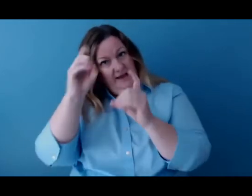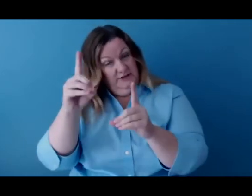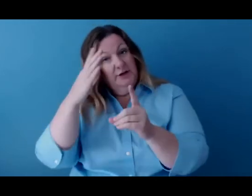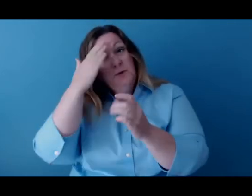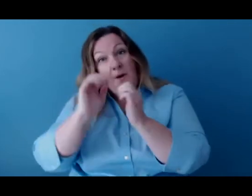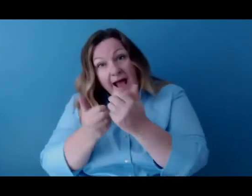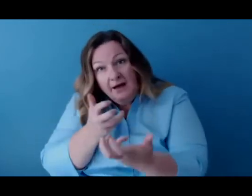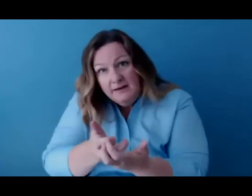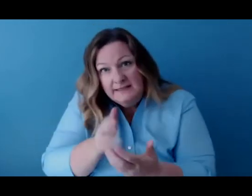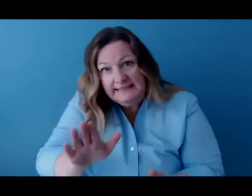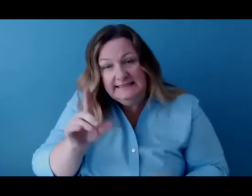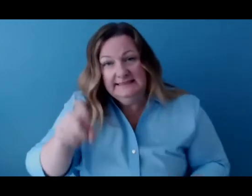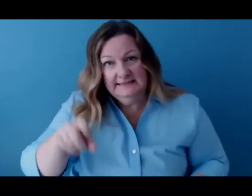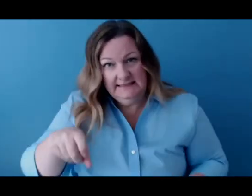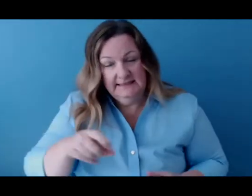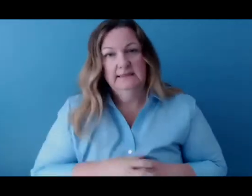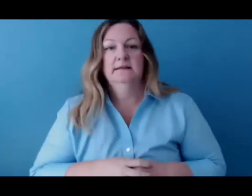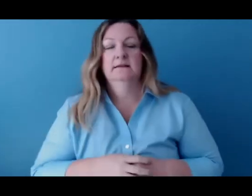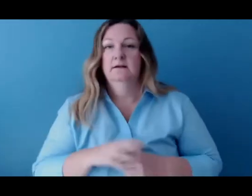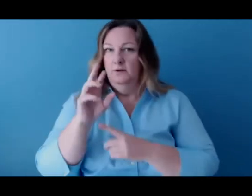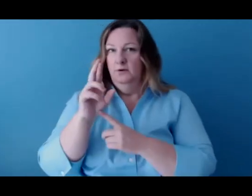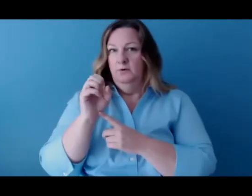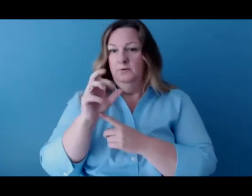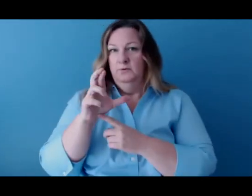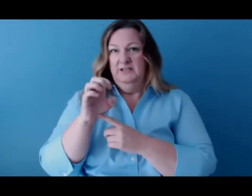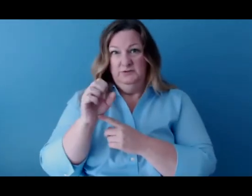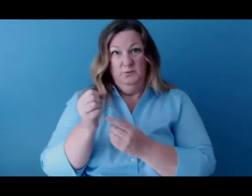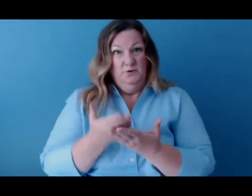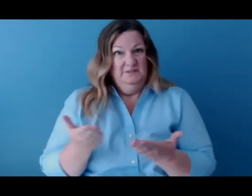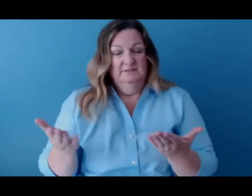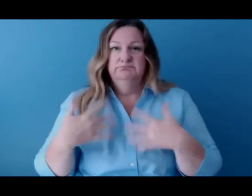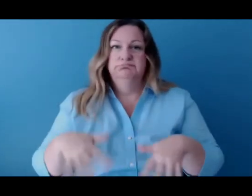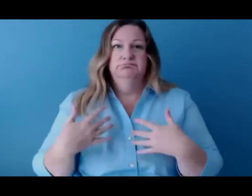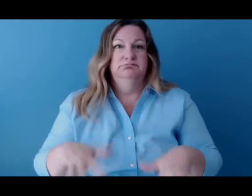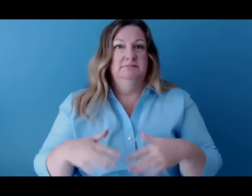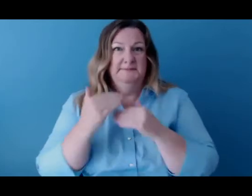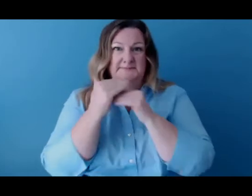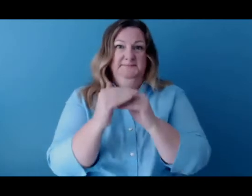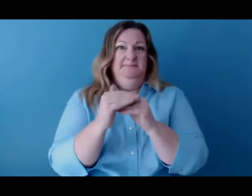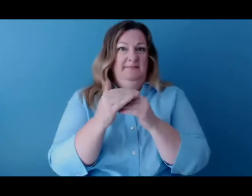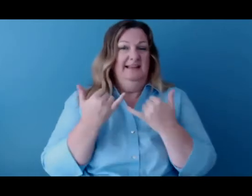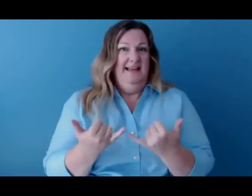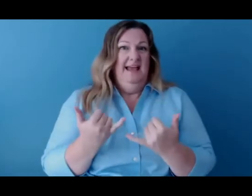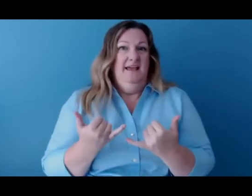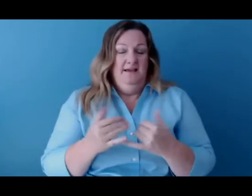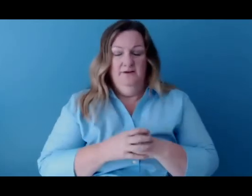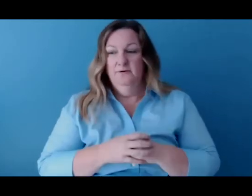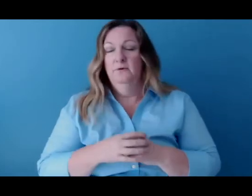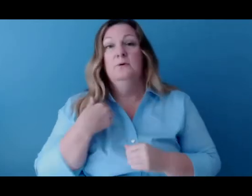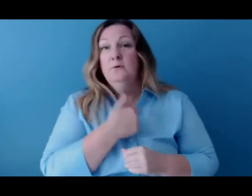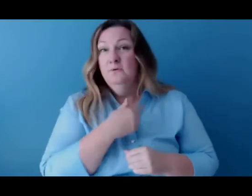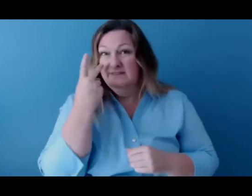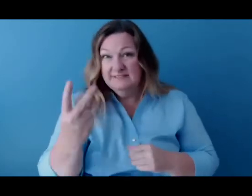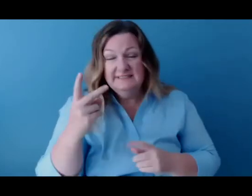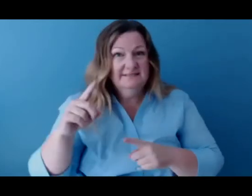the resources are very, very strained right now. And, you know, we've all seen it unfold, and we've seen all summer, you know,